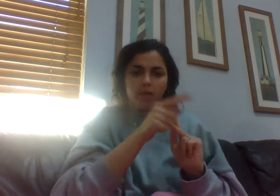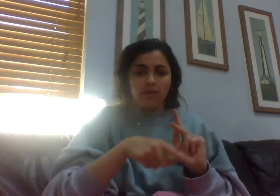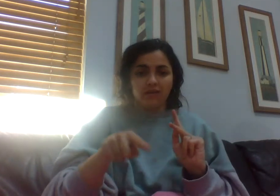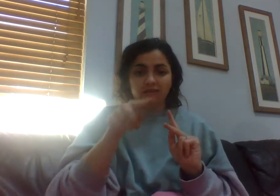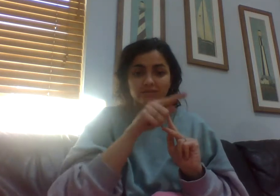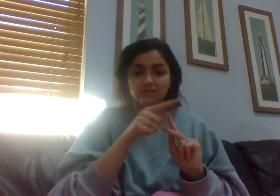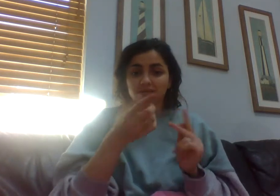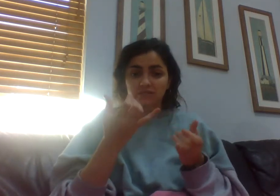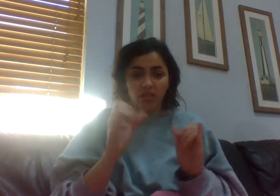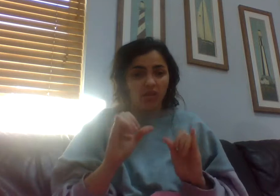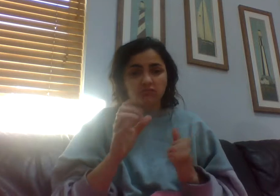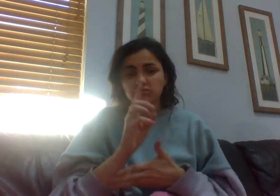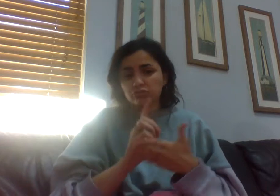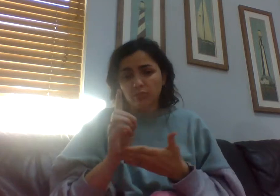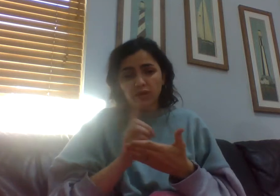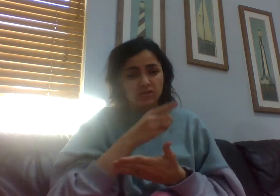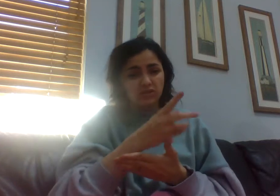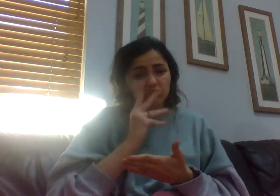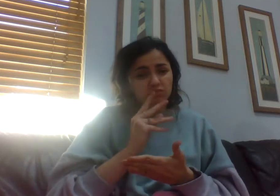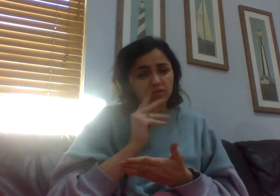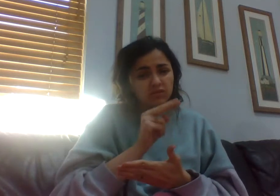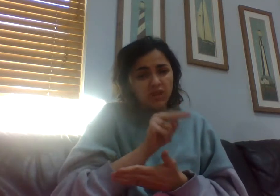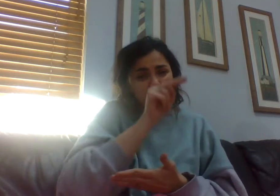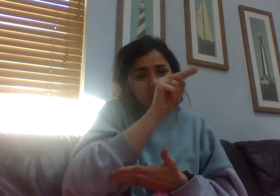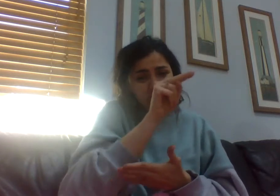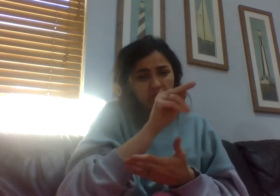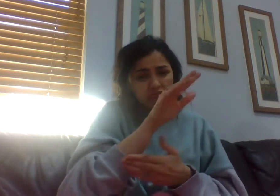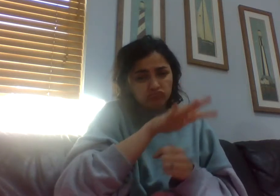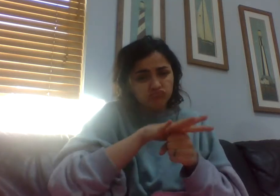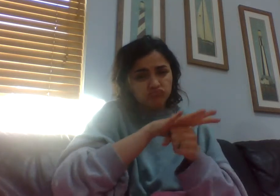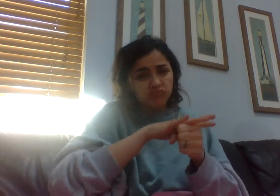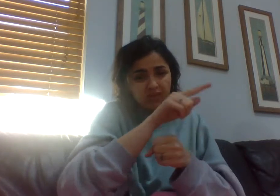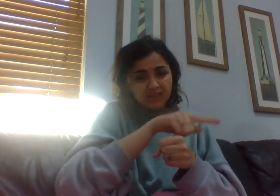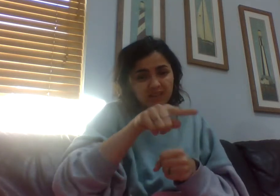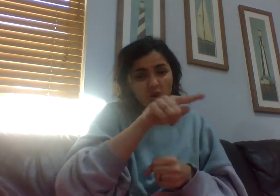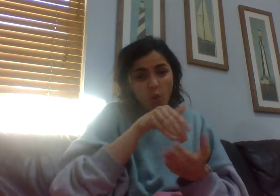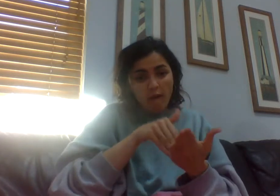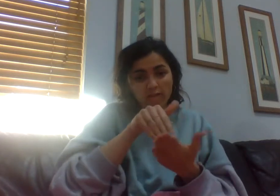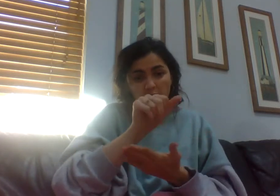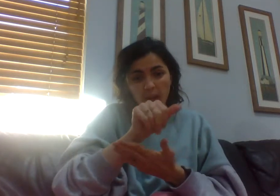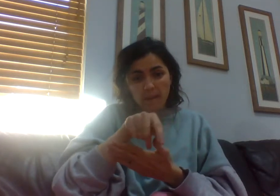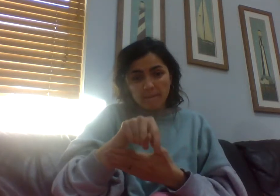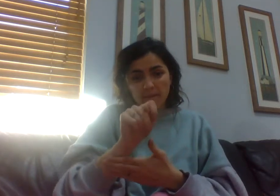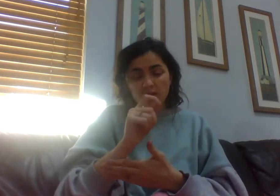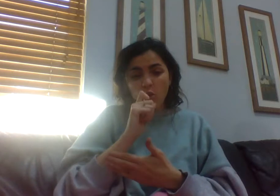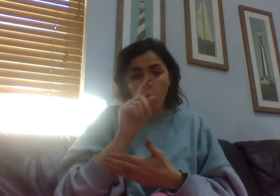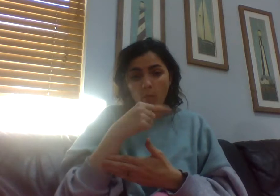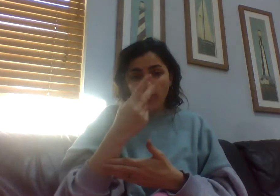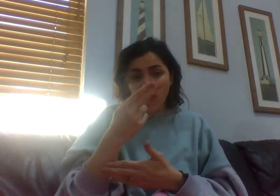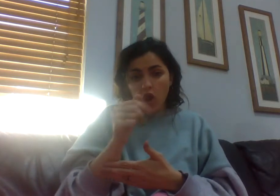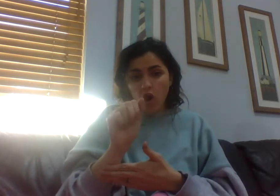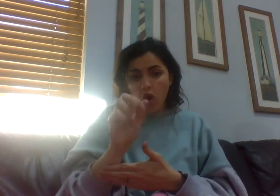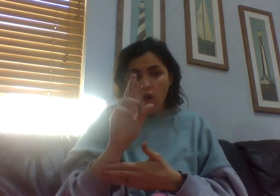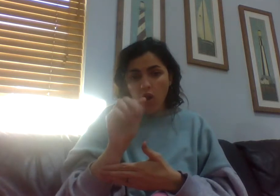northern centers. And oftentimes these apartments that were not only in Harlem but also the south side of